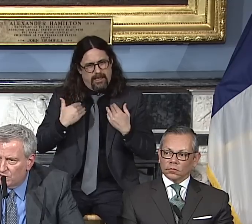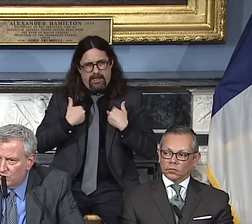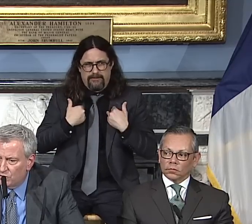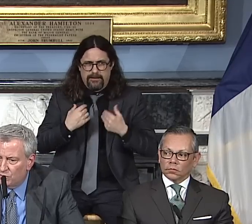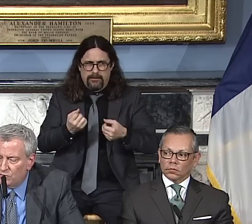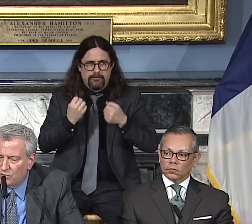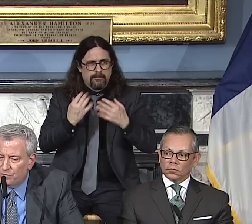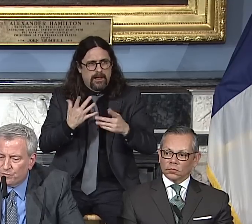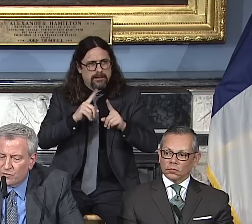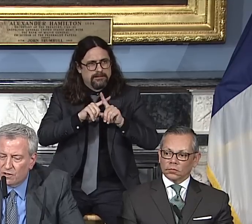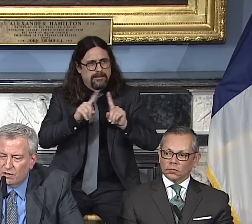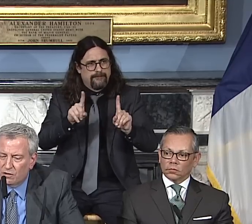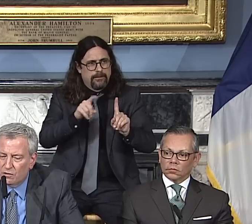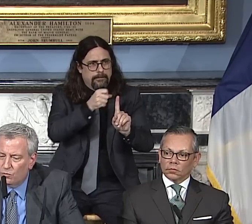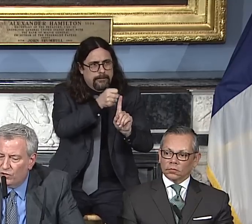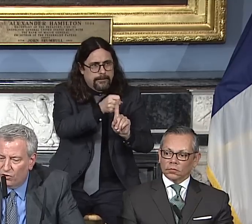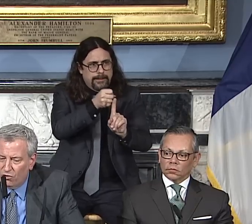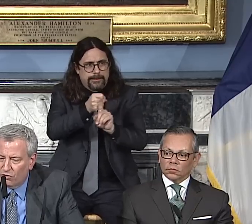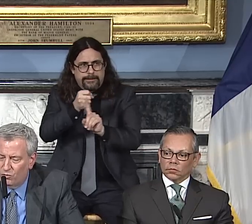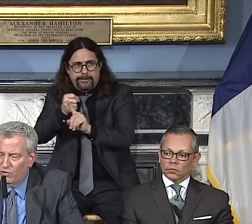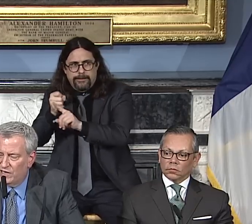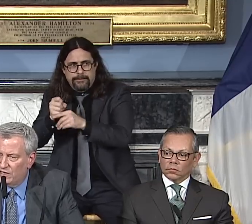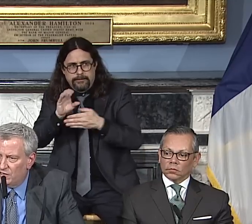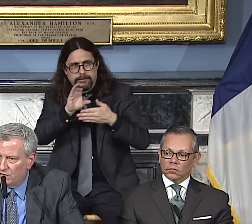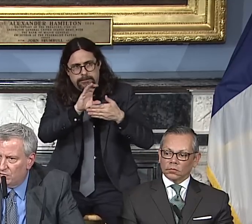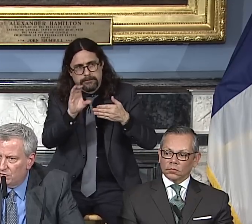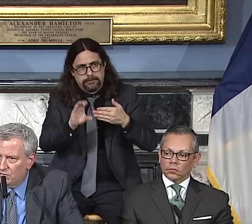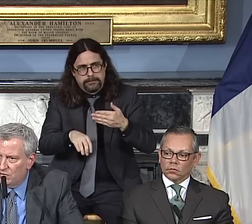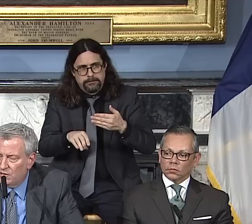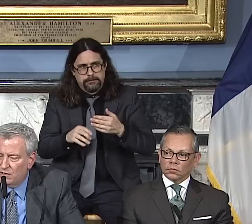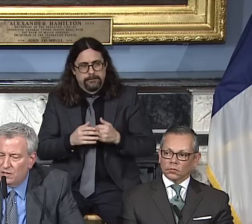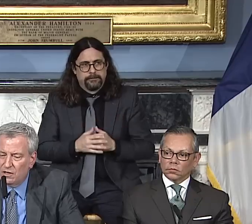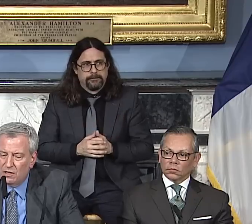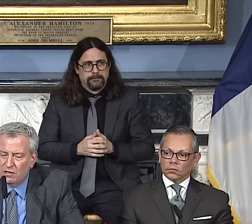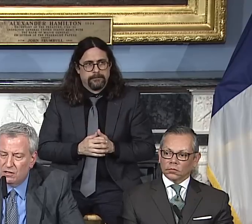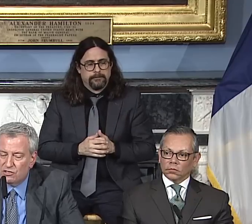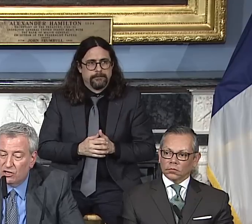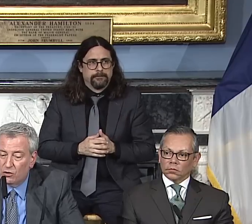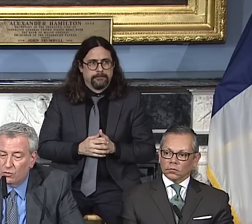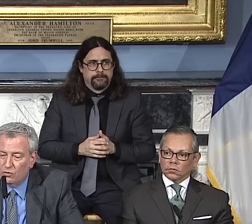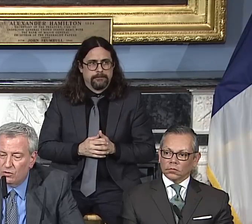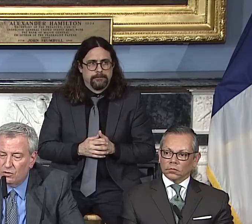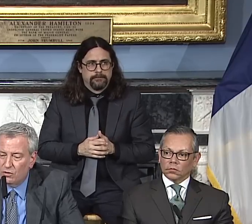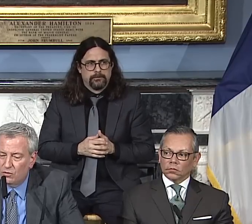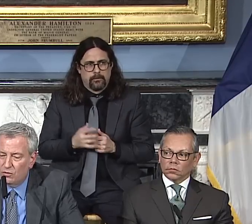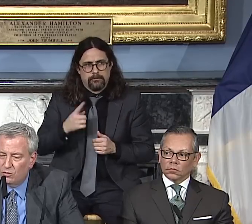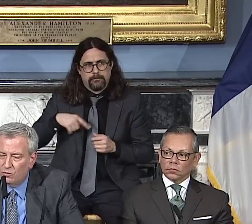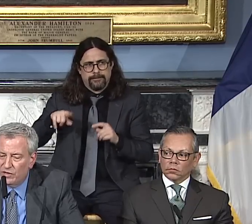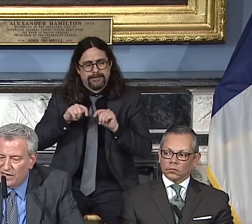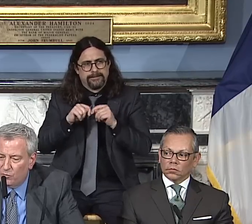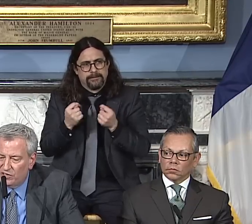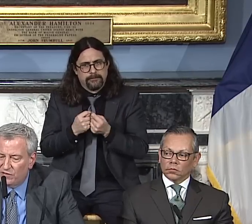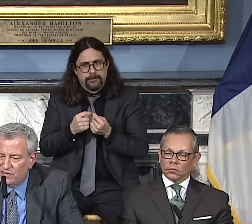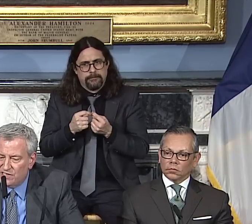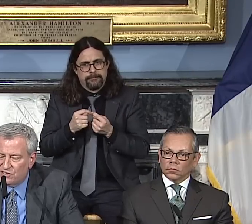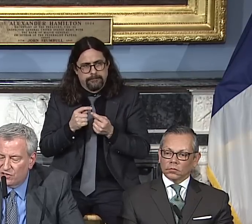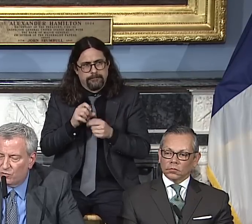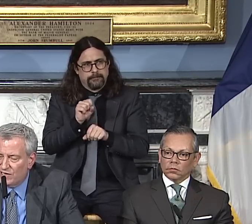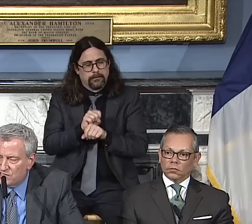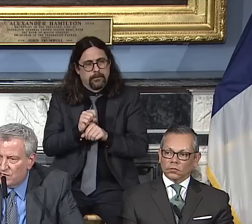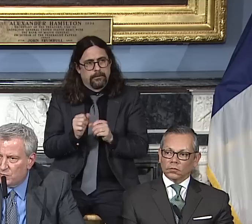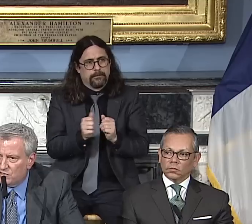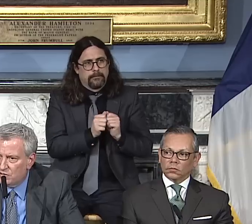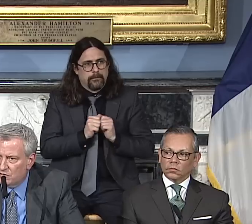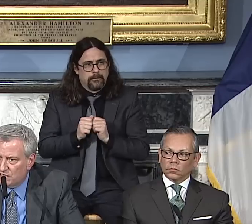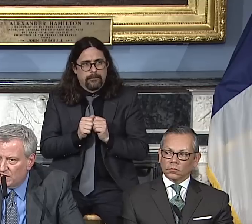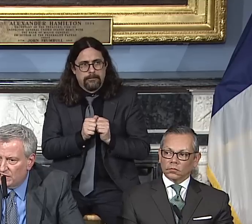the right thing to do. We're all coordinated here. So we now believe these are the